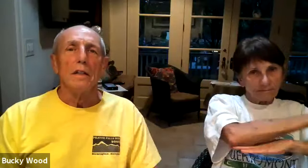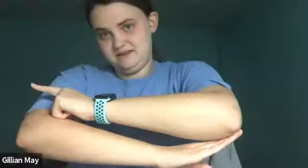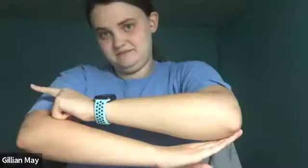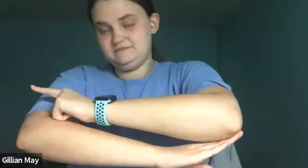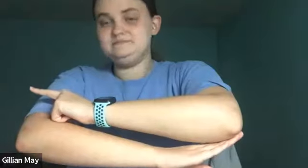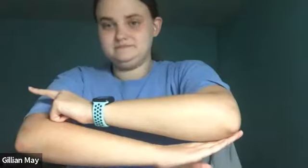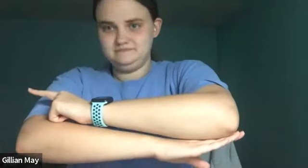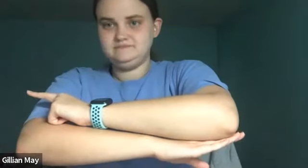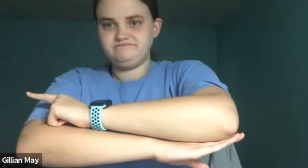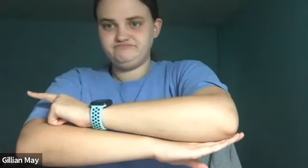Day.